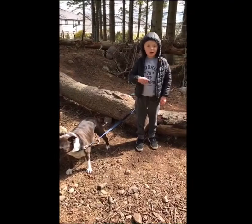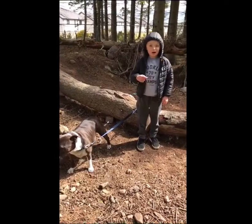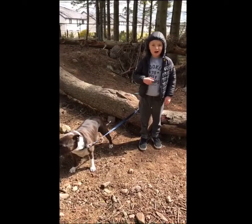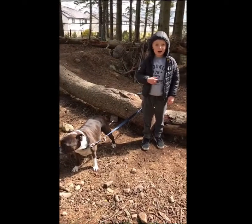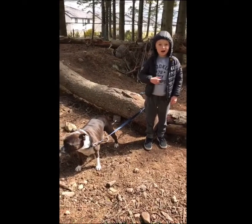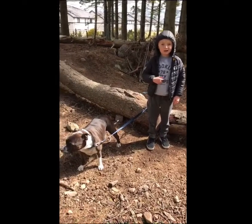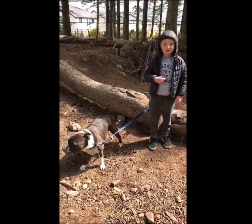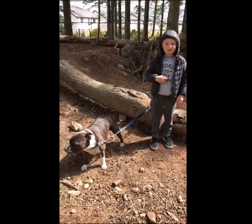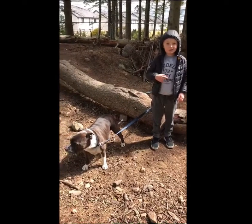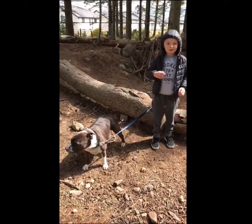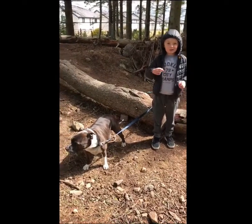I